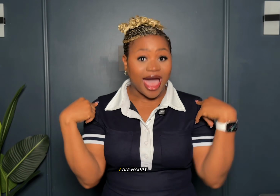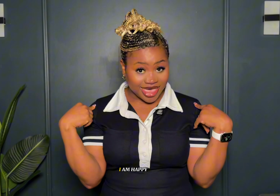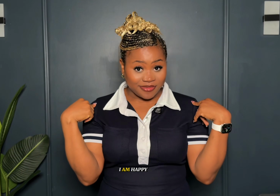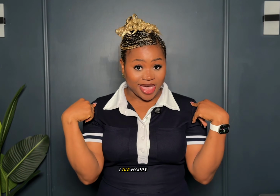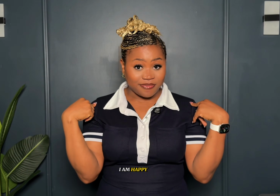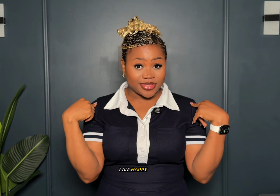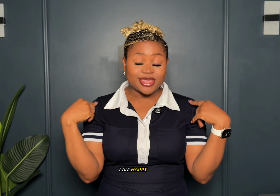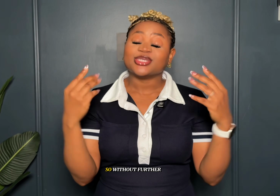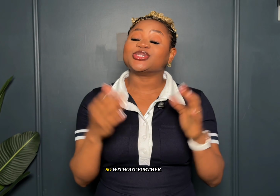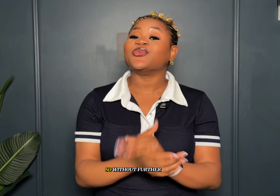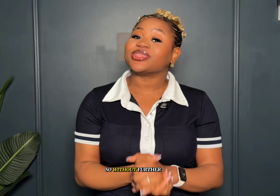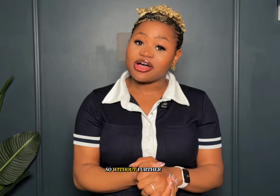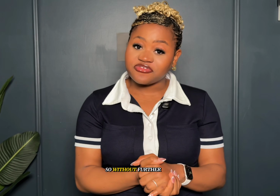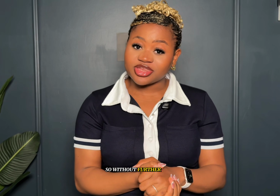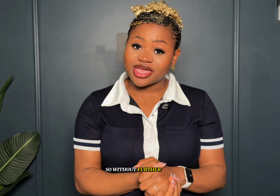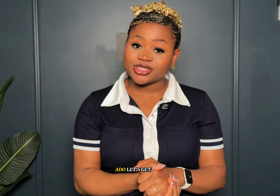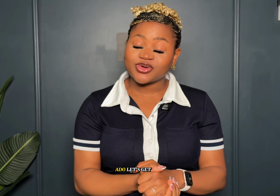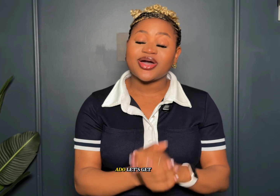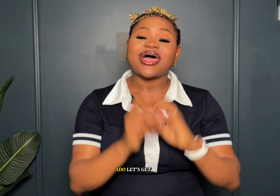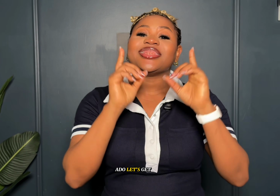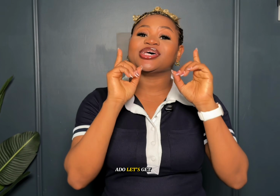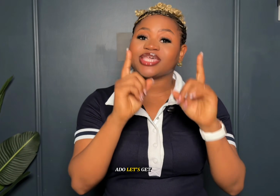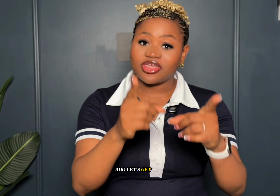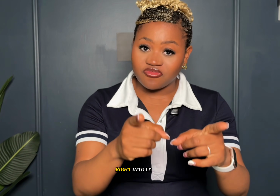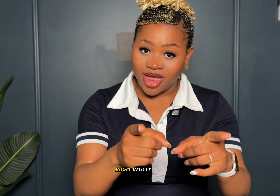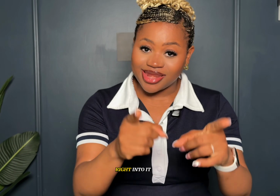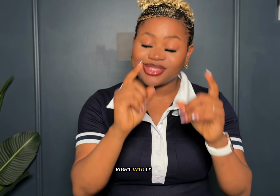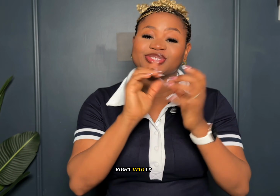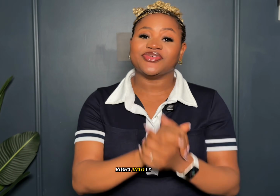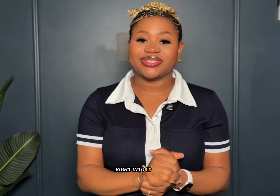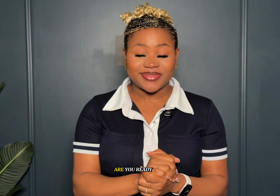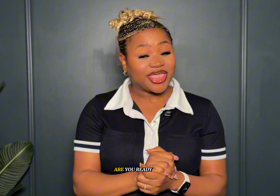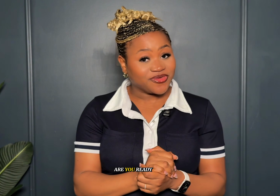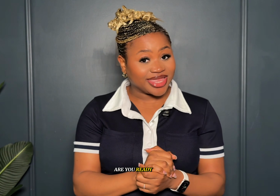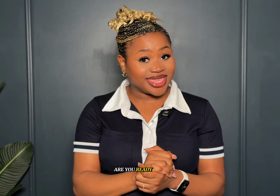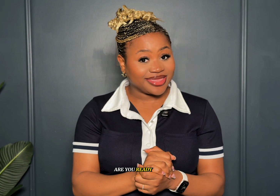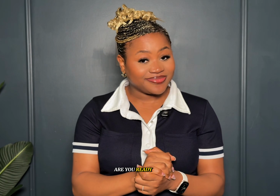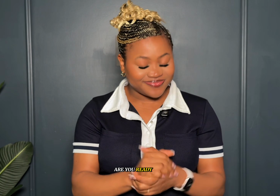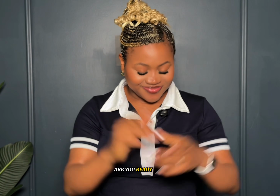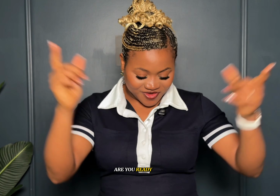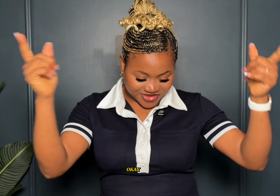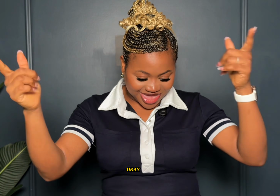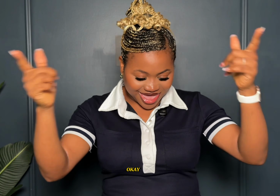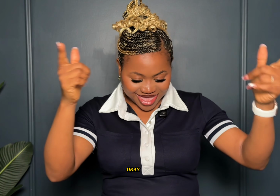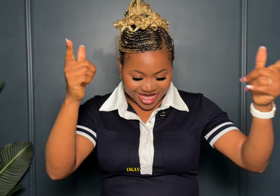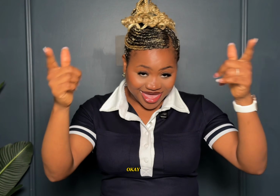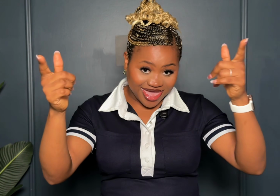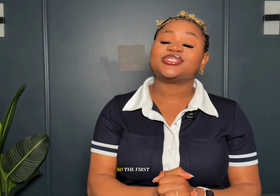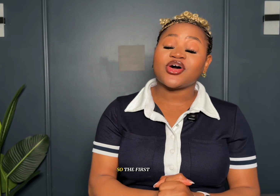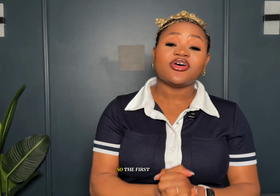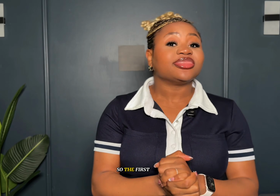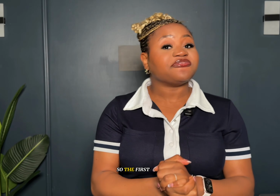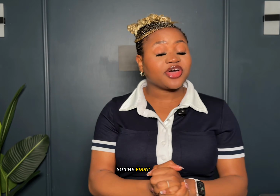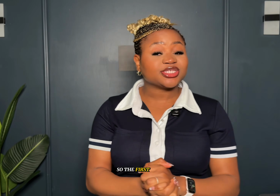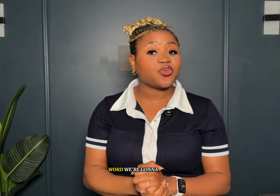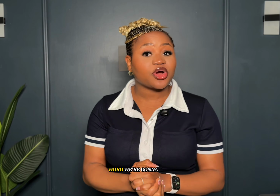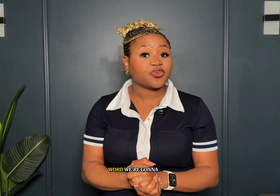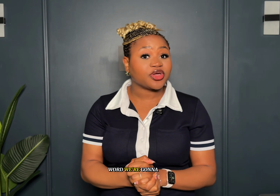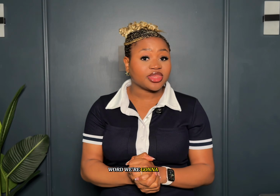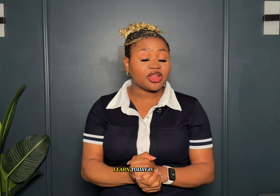am happy. So without further ado, let's get right into it. Are you ready? Okay. So the first word we're going to learn